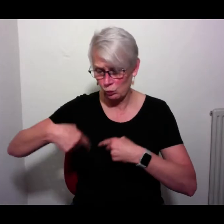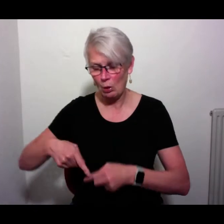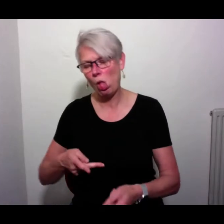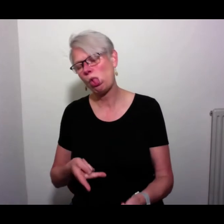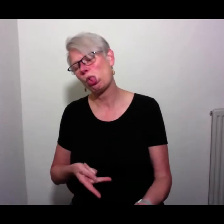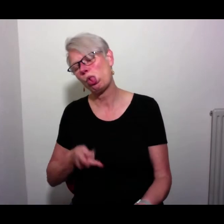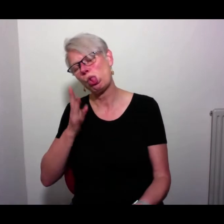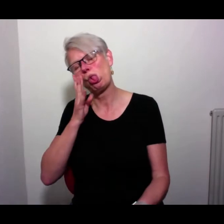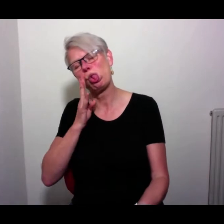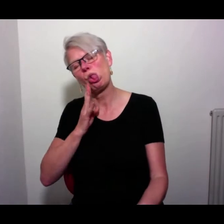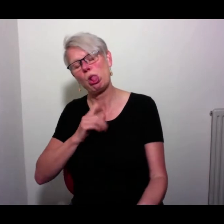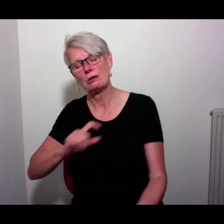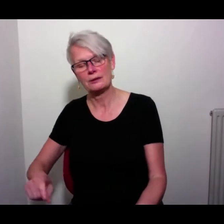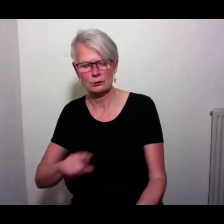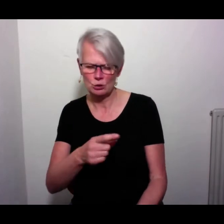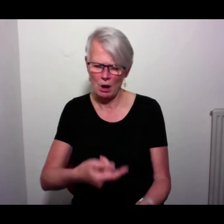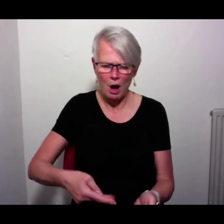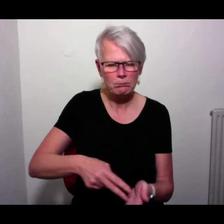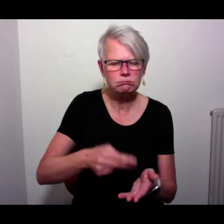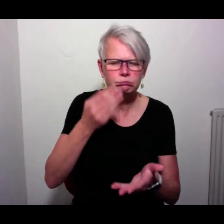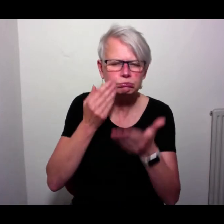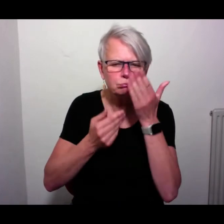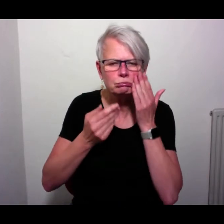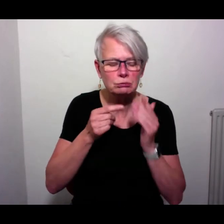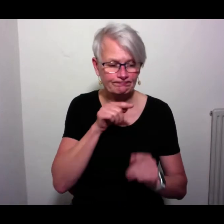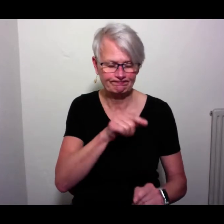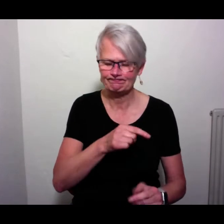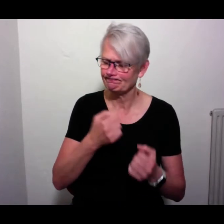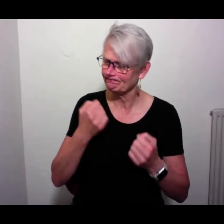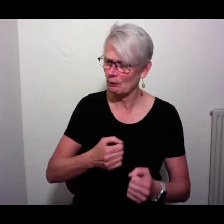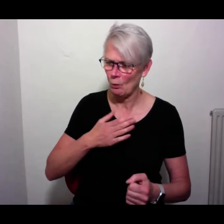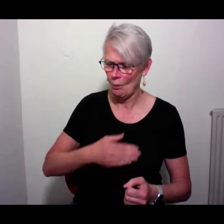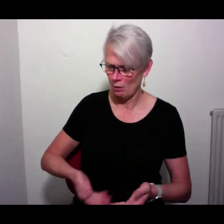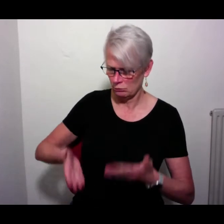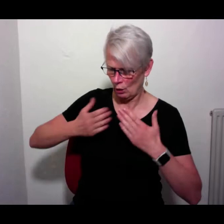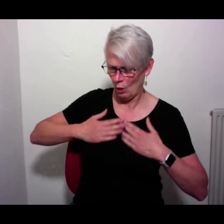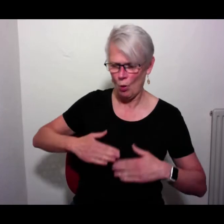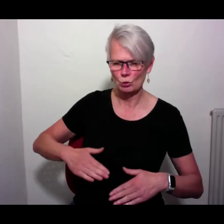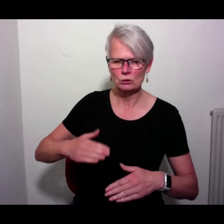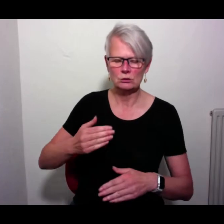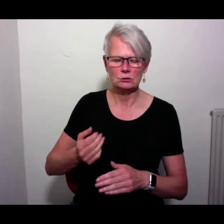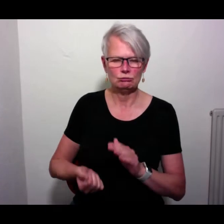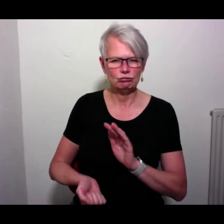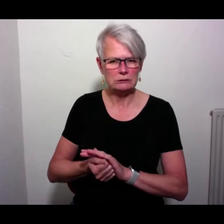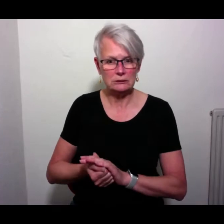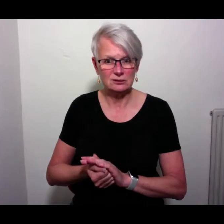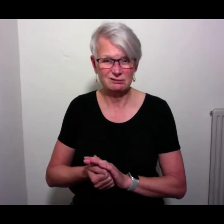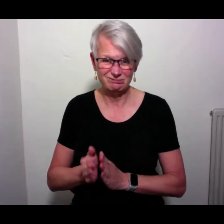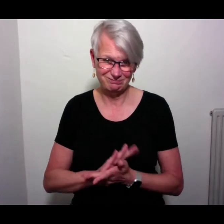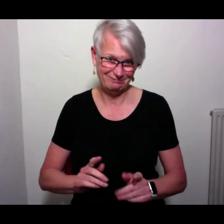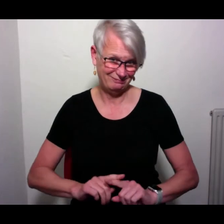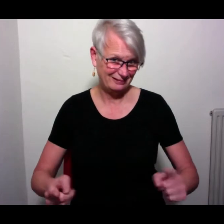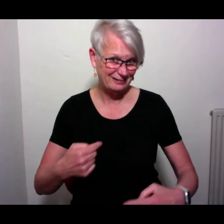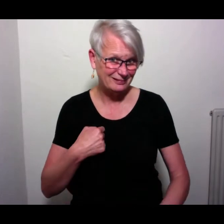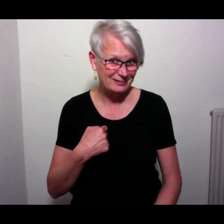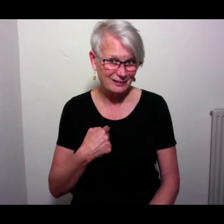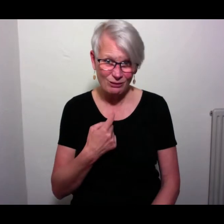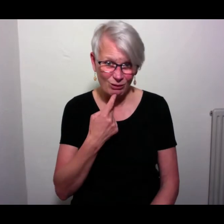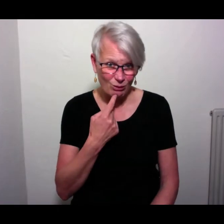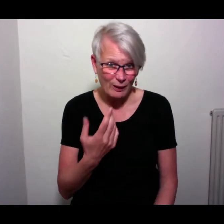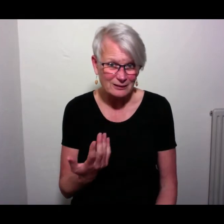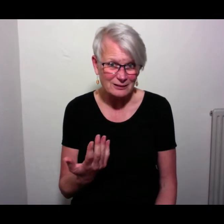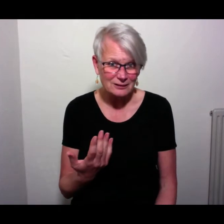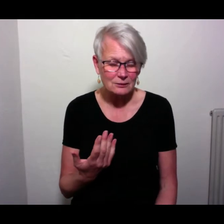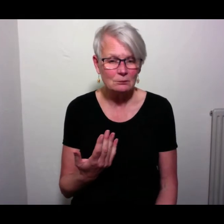out of bed. Insisted in putting me in ridiculous clothes. So I already stuck out. But